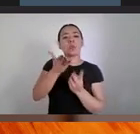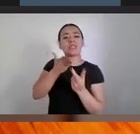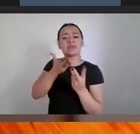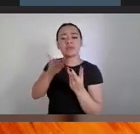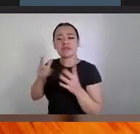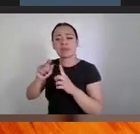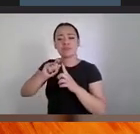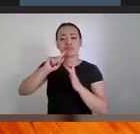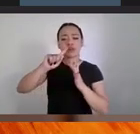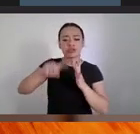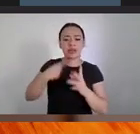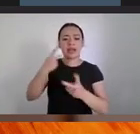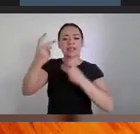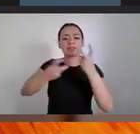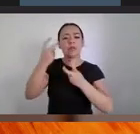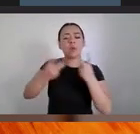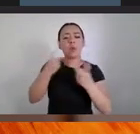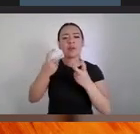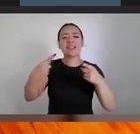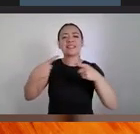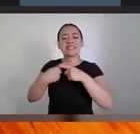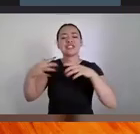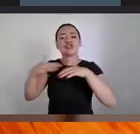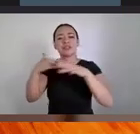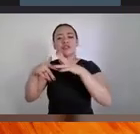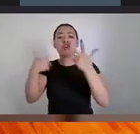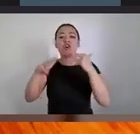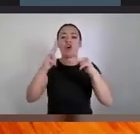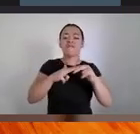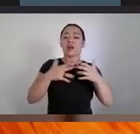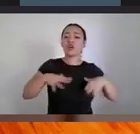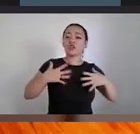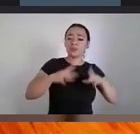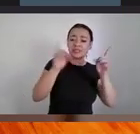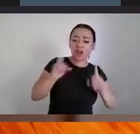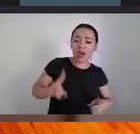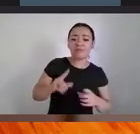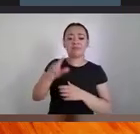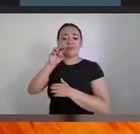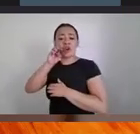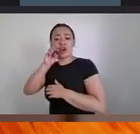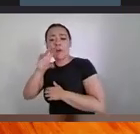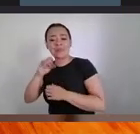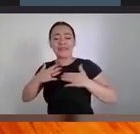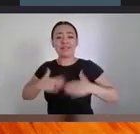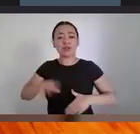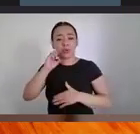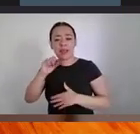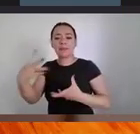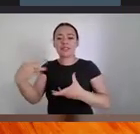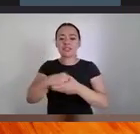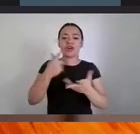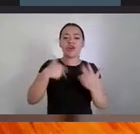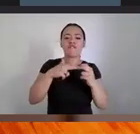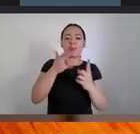the intersections of costume design, physical comedy, and participatory methods of performance creation, culminating